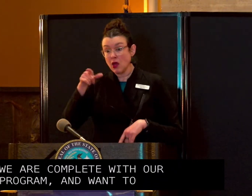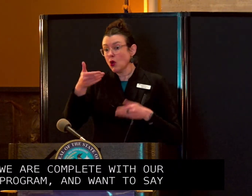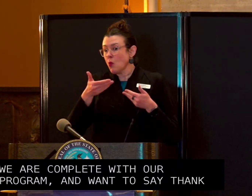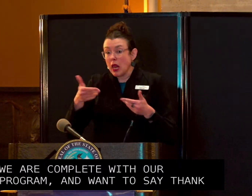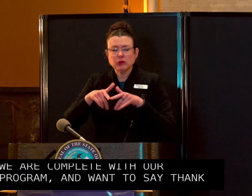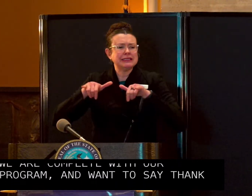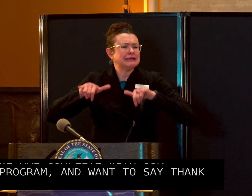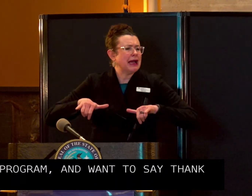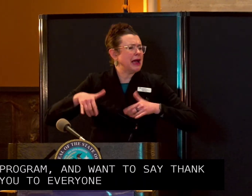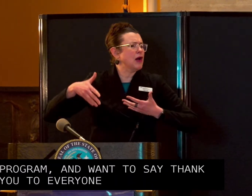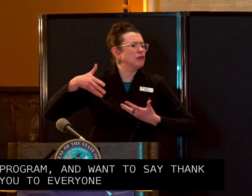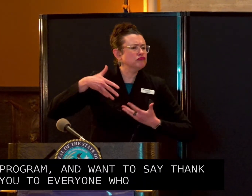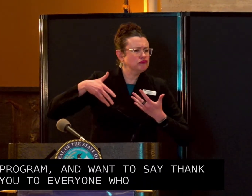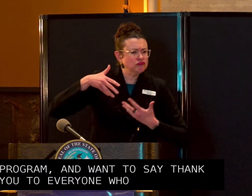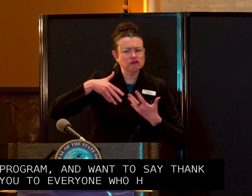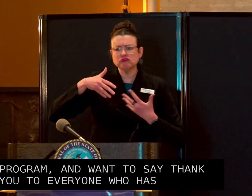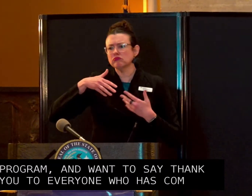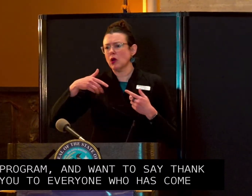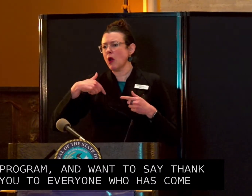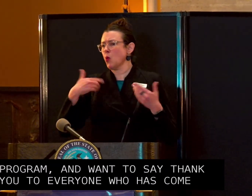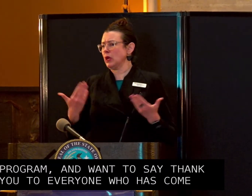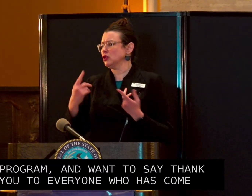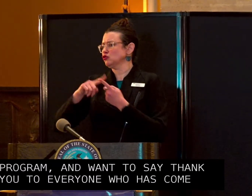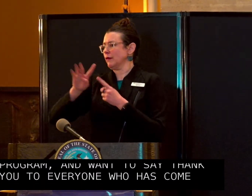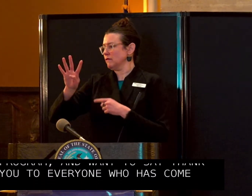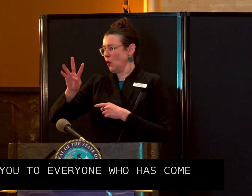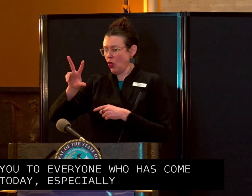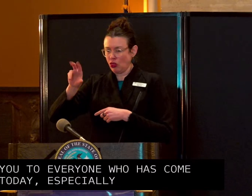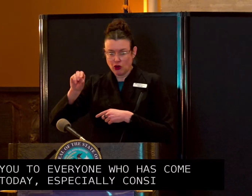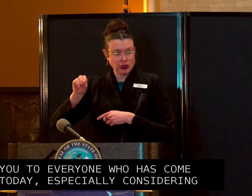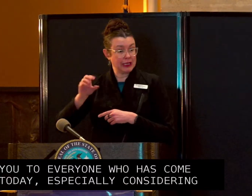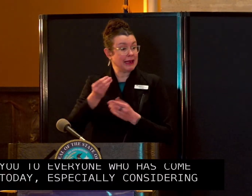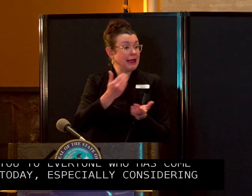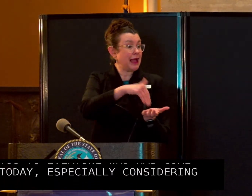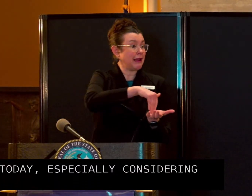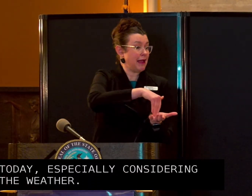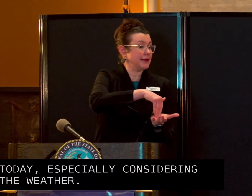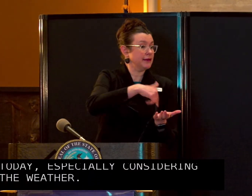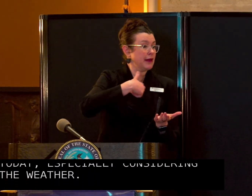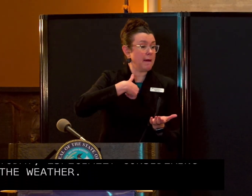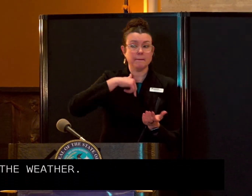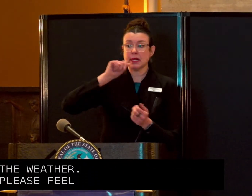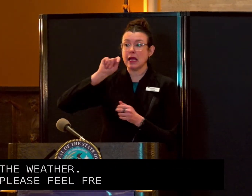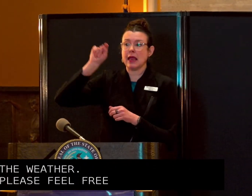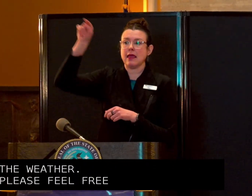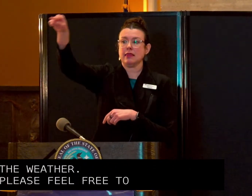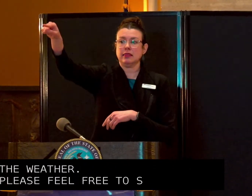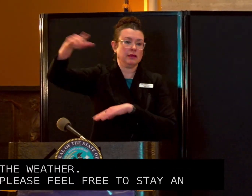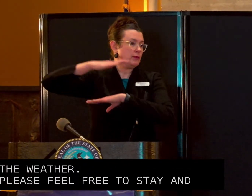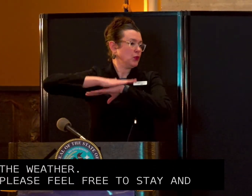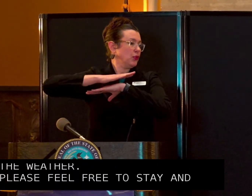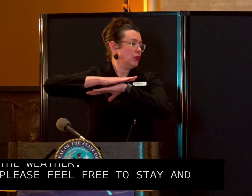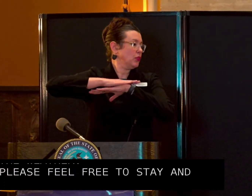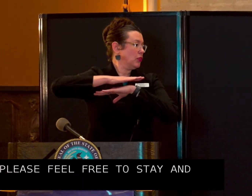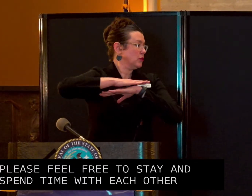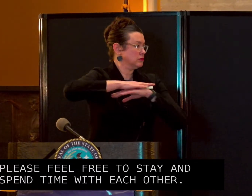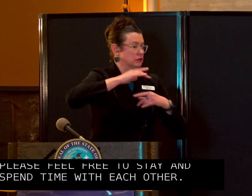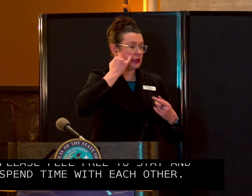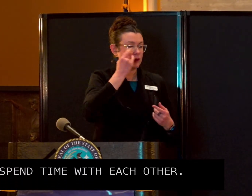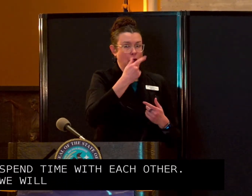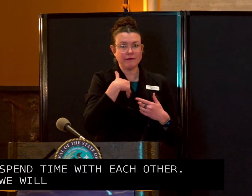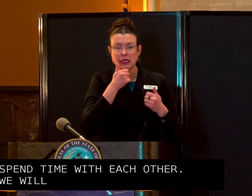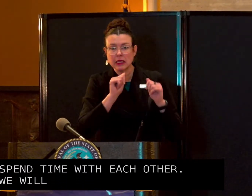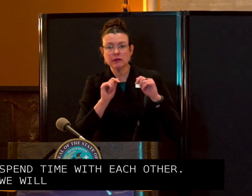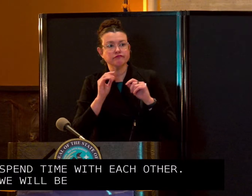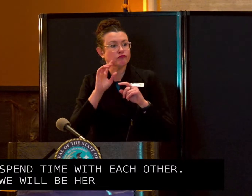has come today, especially considering the weather. Please feel free to stay and spend time with each other. We'll be here until